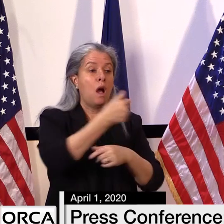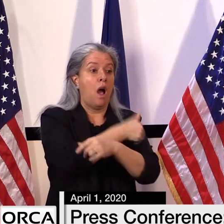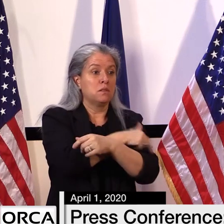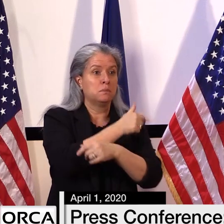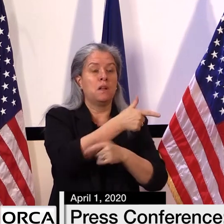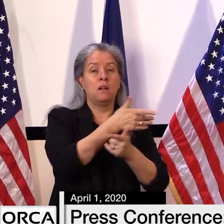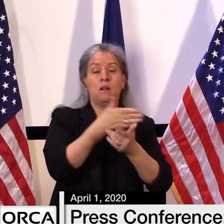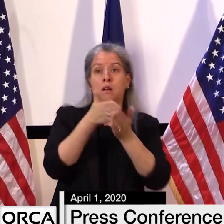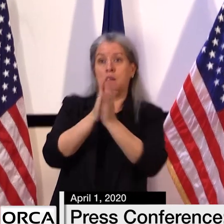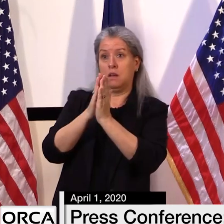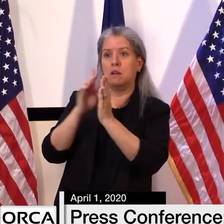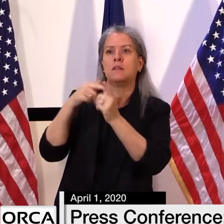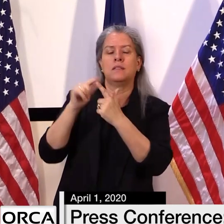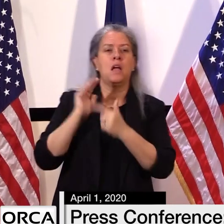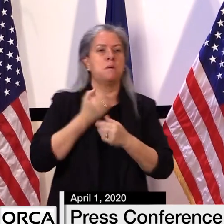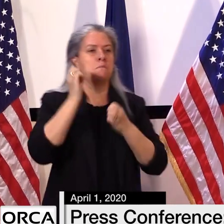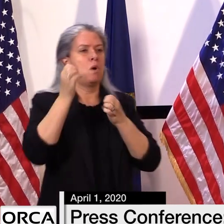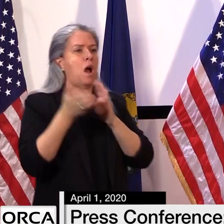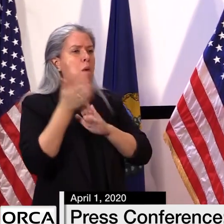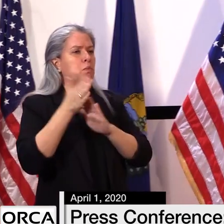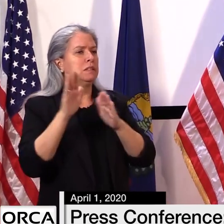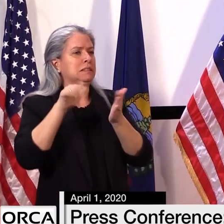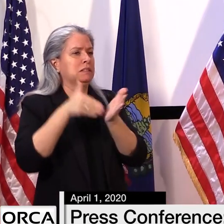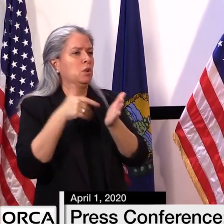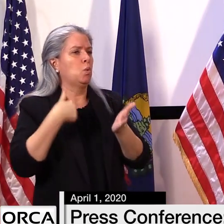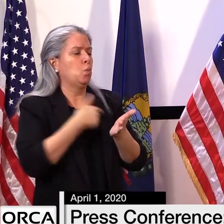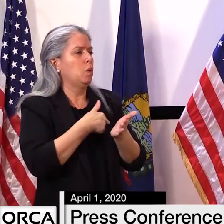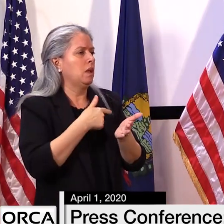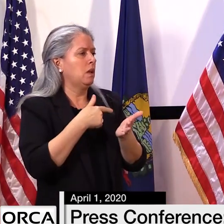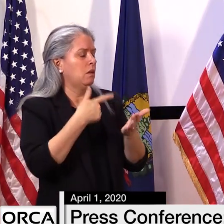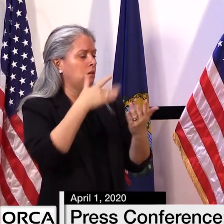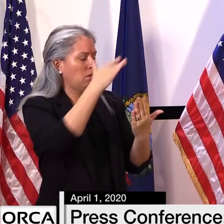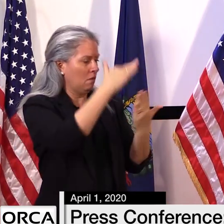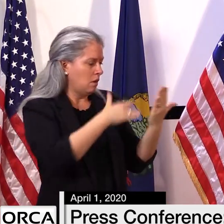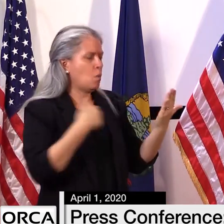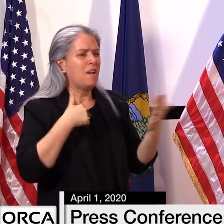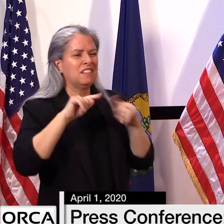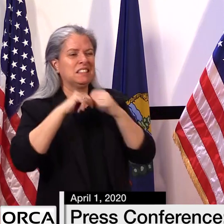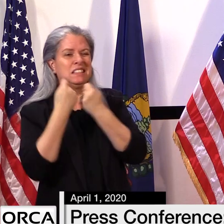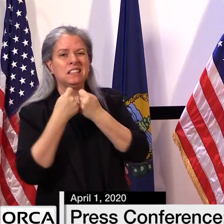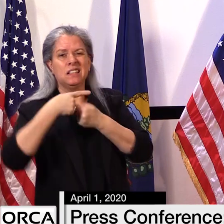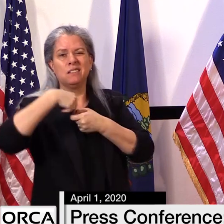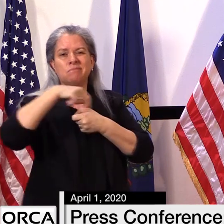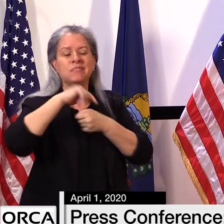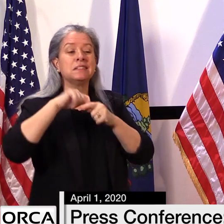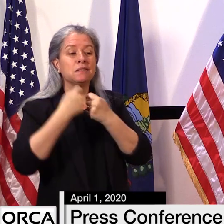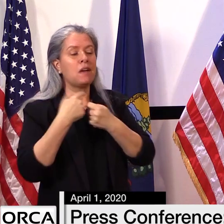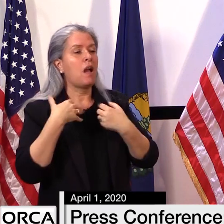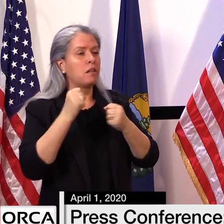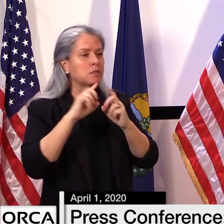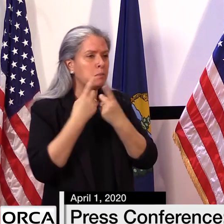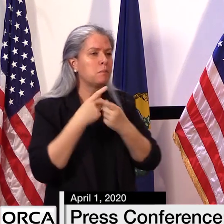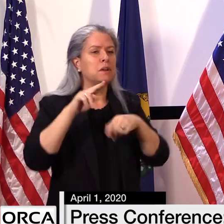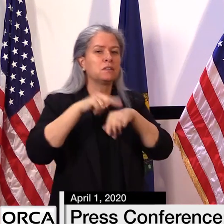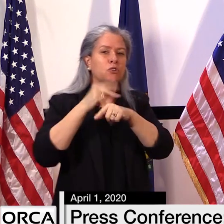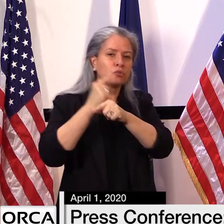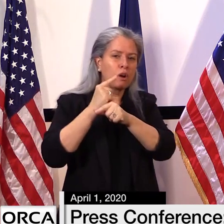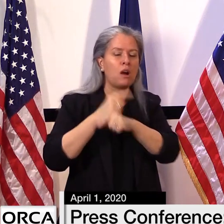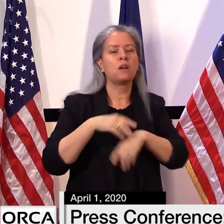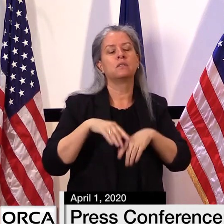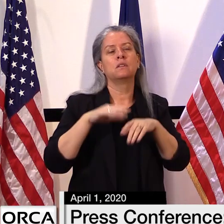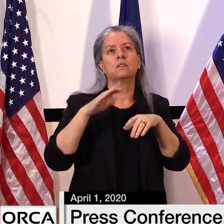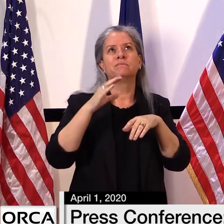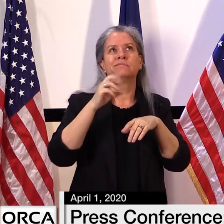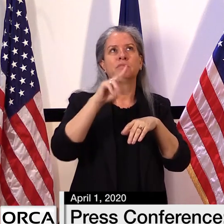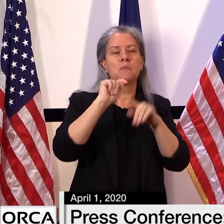the Emergency Operations Center and then are executed by a logistics team that's made up of the health department, the National Guard, and the Vermont Agency